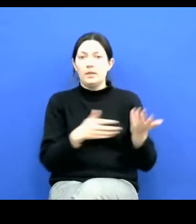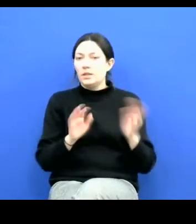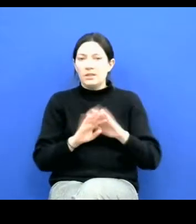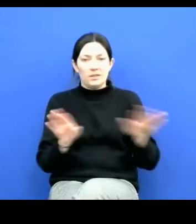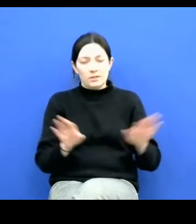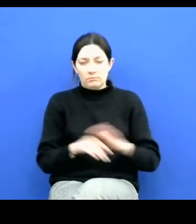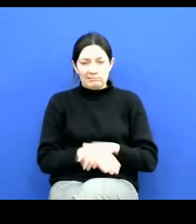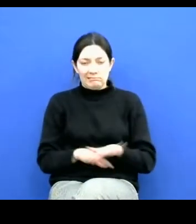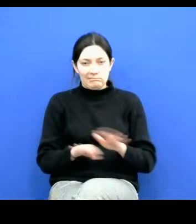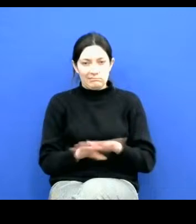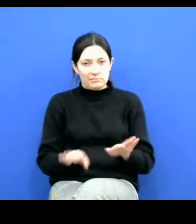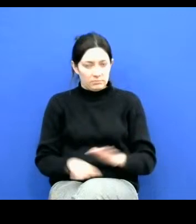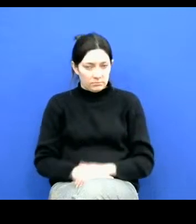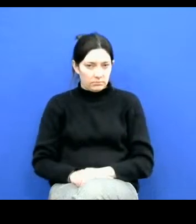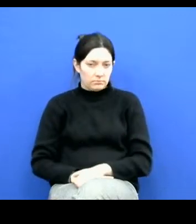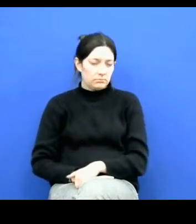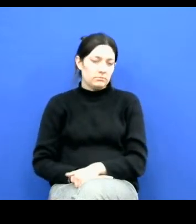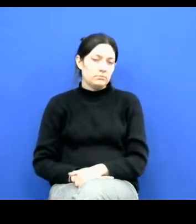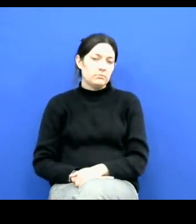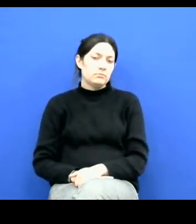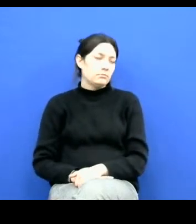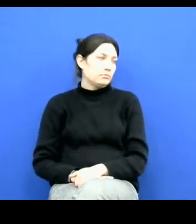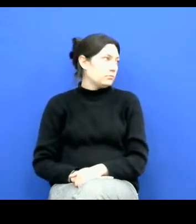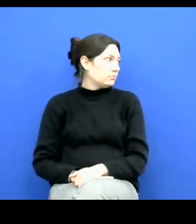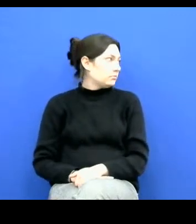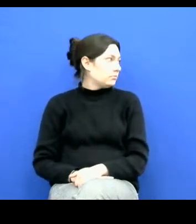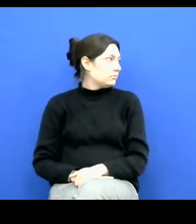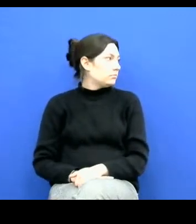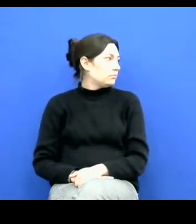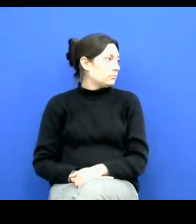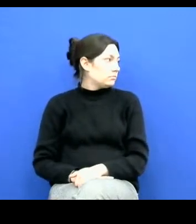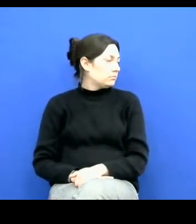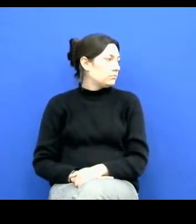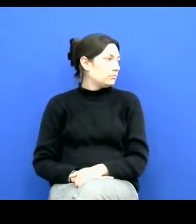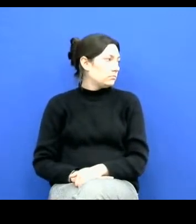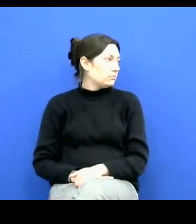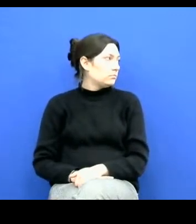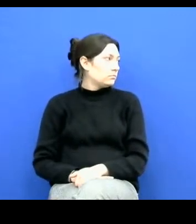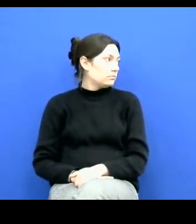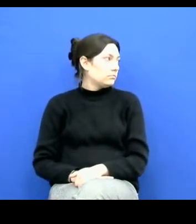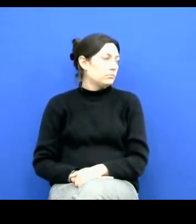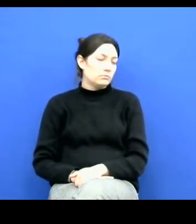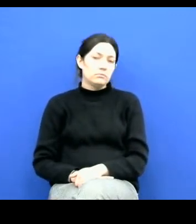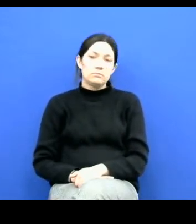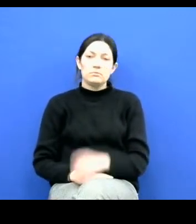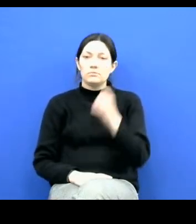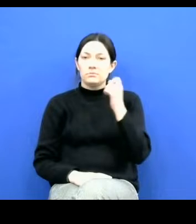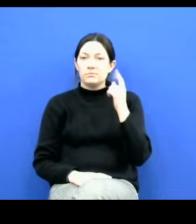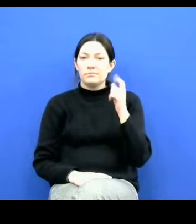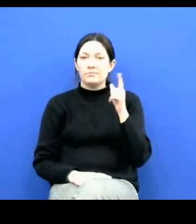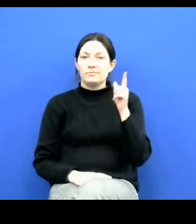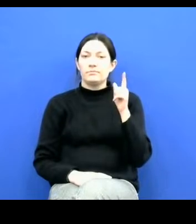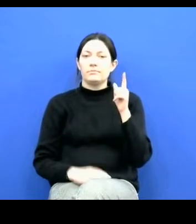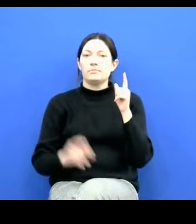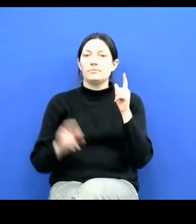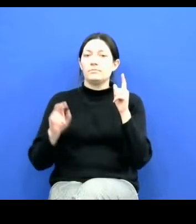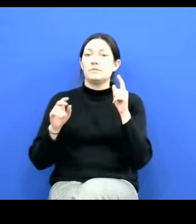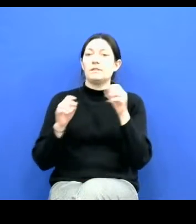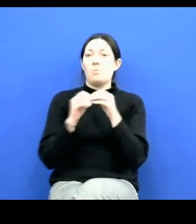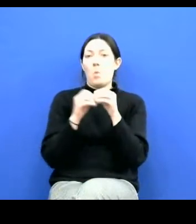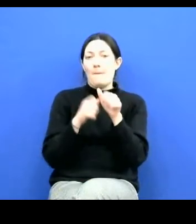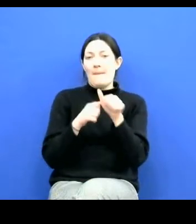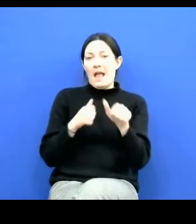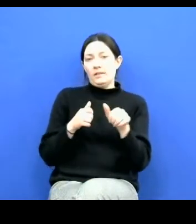more sense because what's not on here, they're a little bit further behind is the national grid.